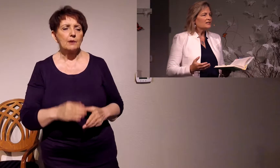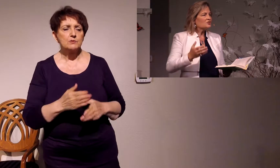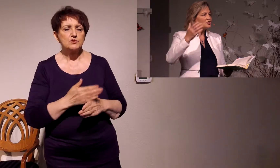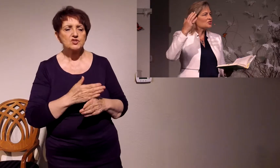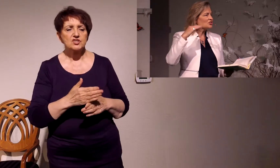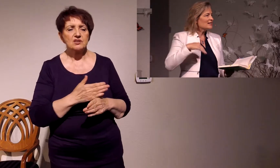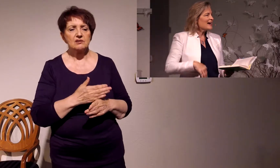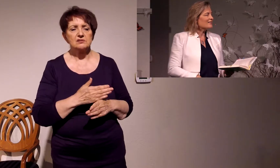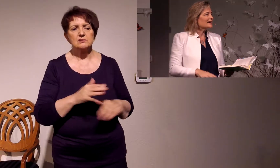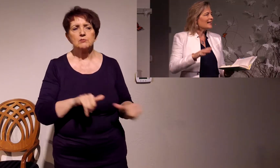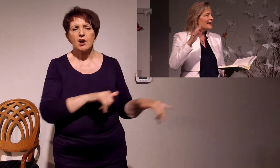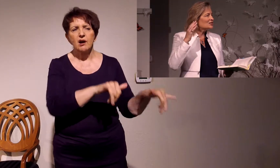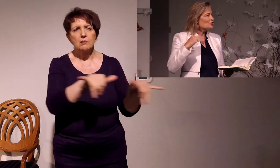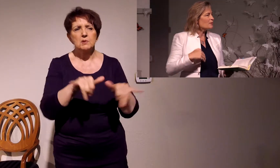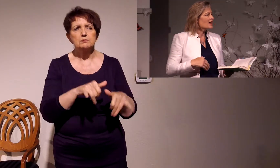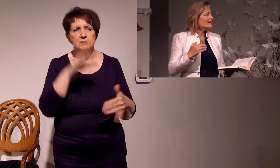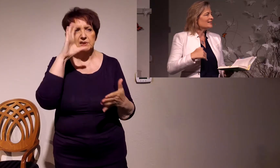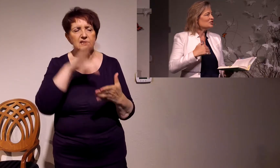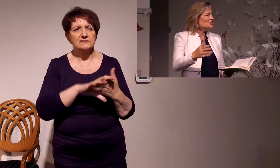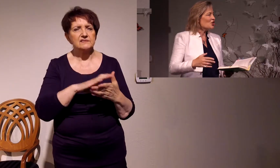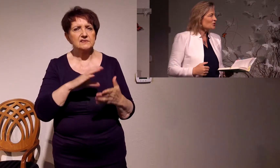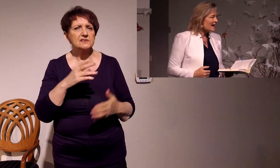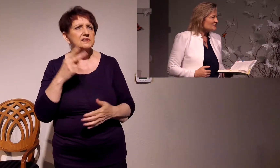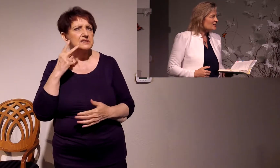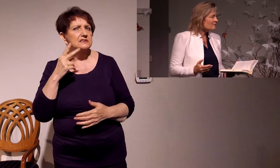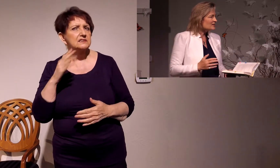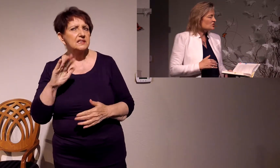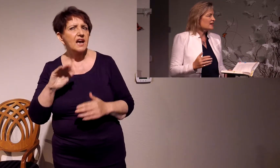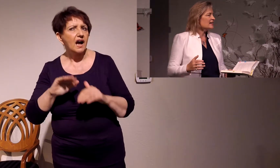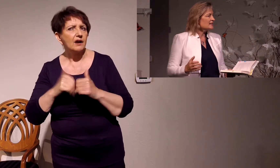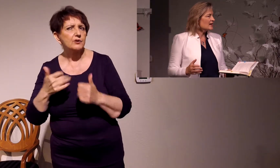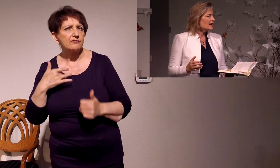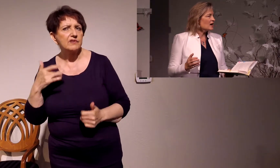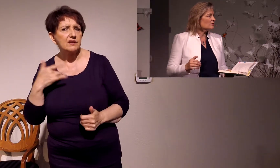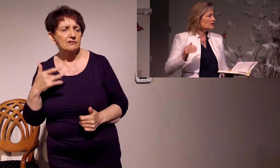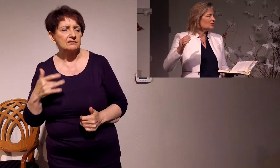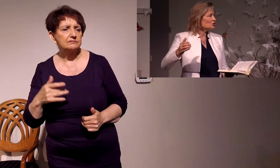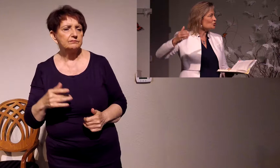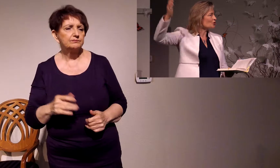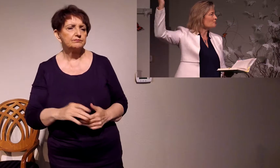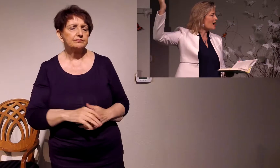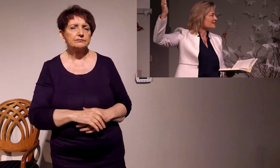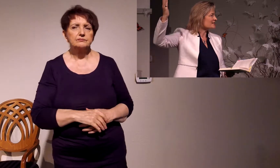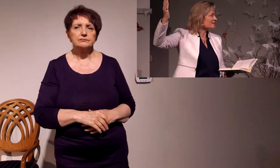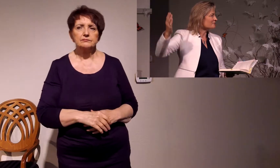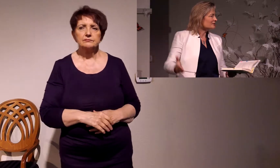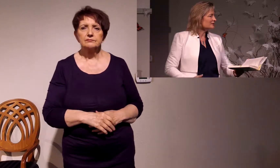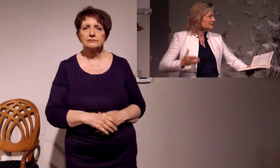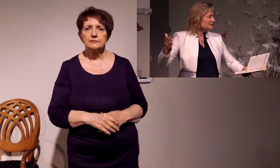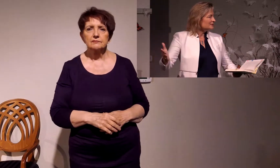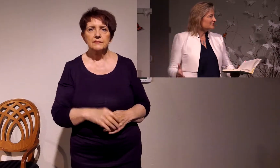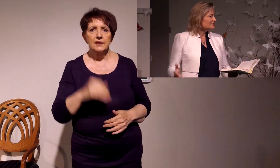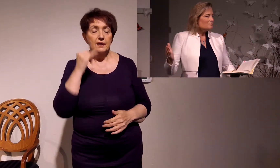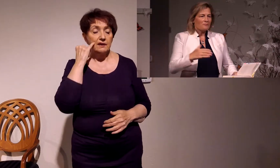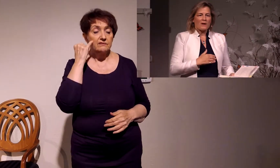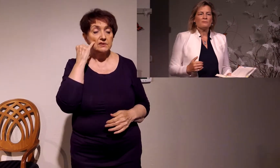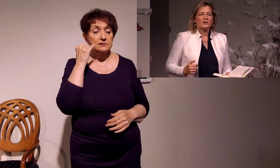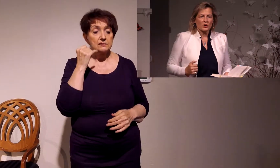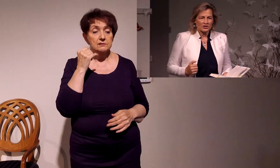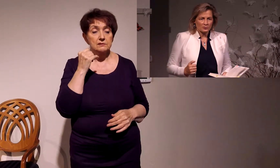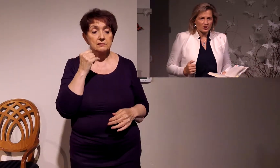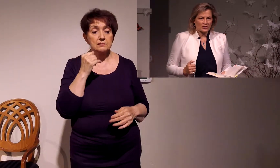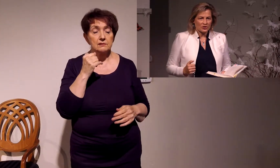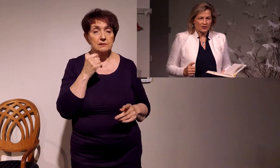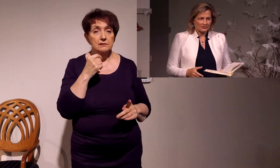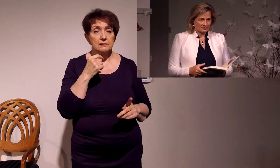held beliefs. Just see how they land in your body. Then you know that if it's anything other than neutral and positive, might